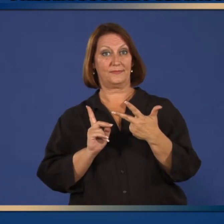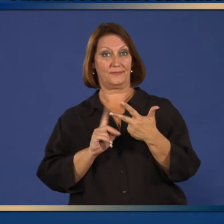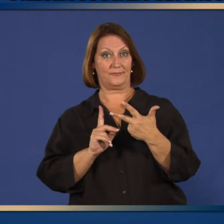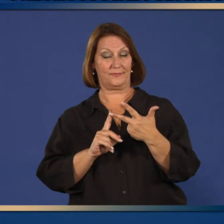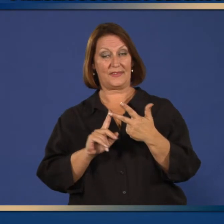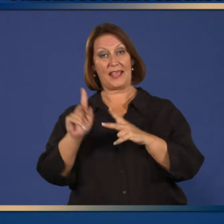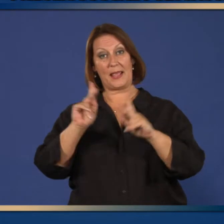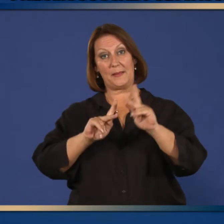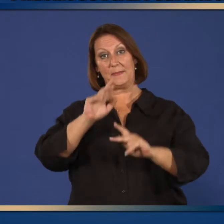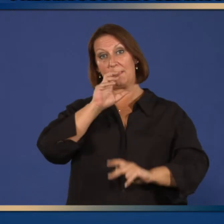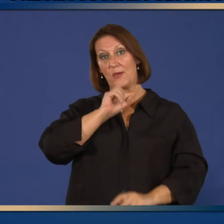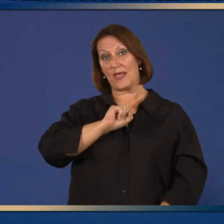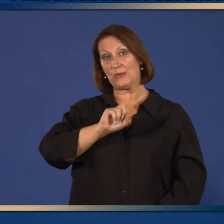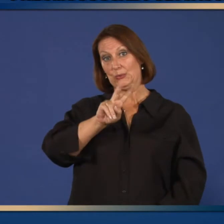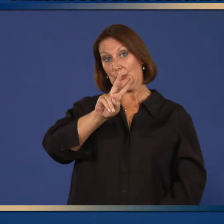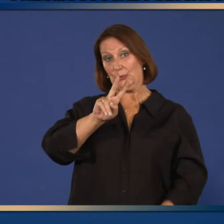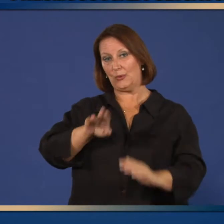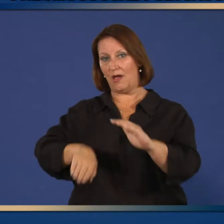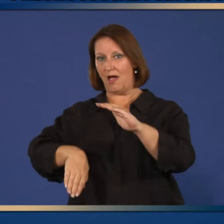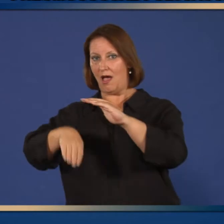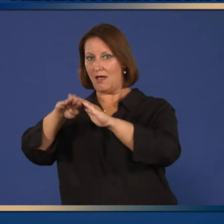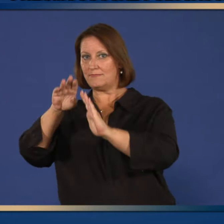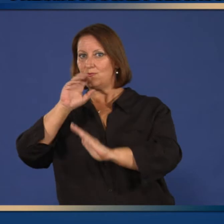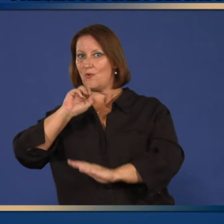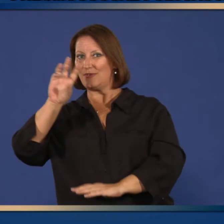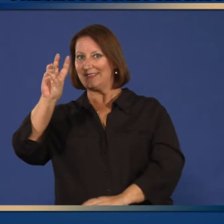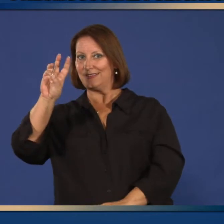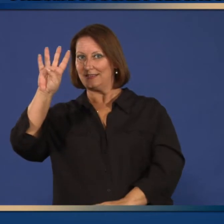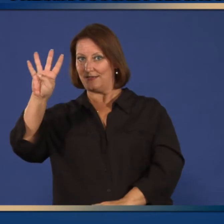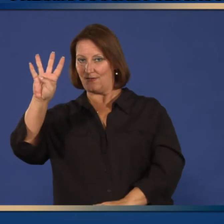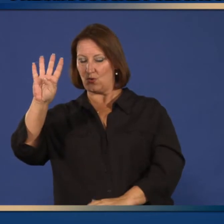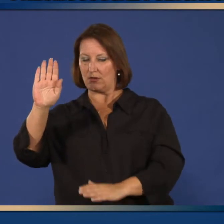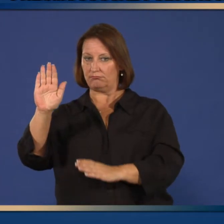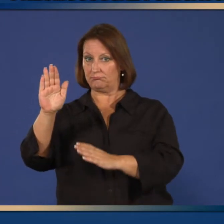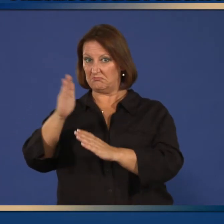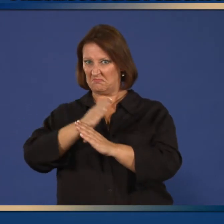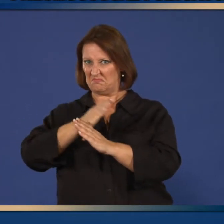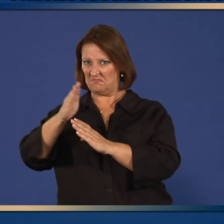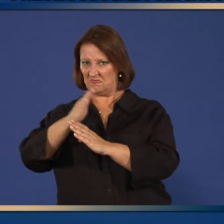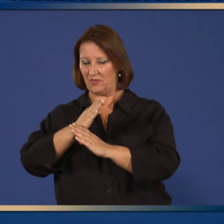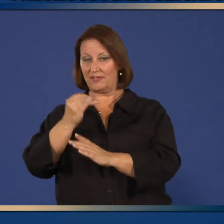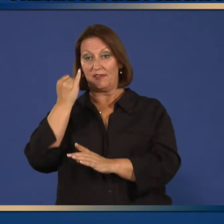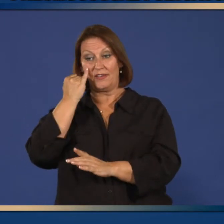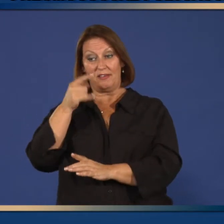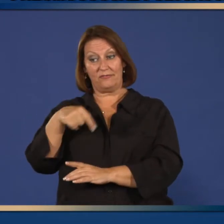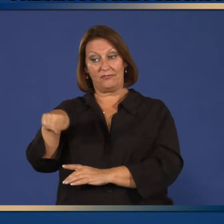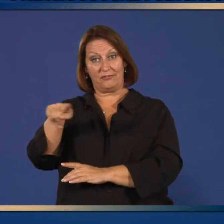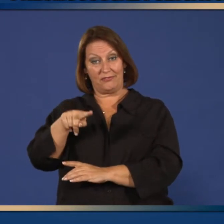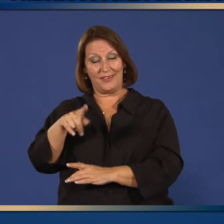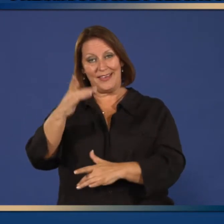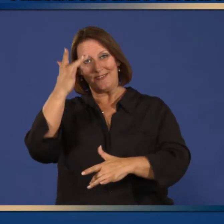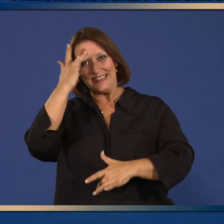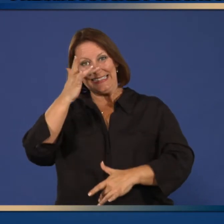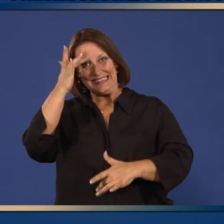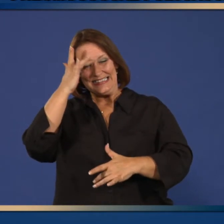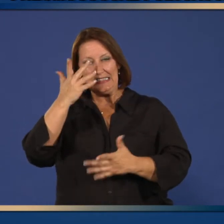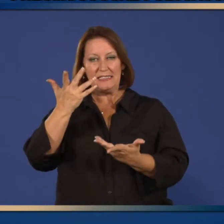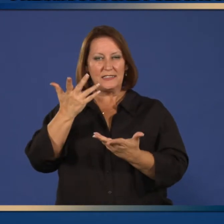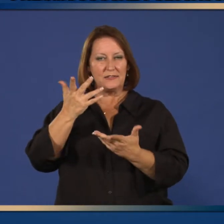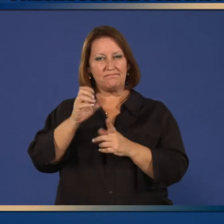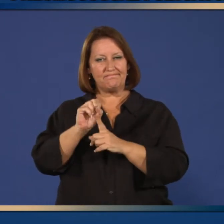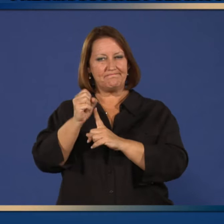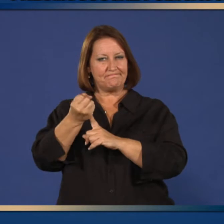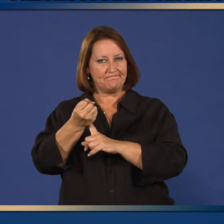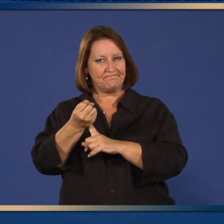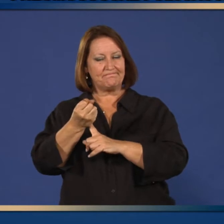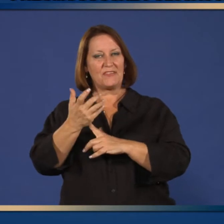Anyone 2 through 64 years of age who has a disease or condition that lowers the